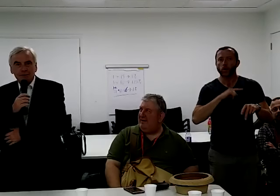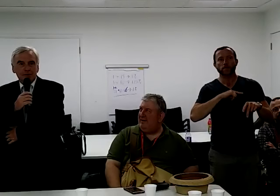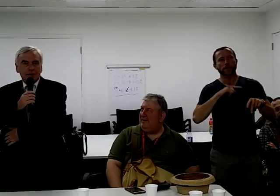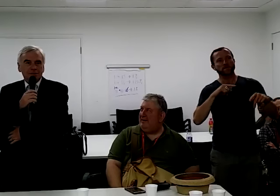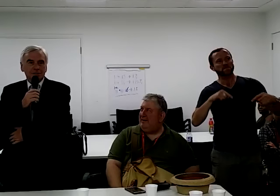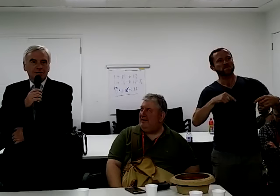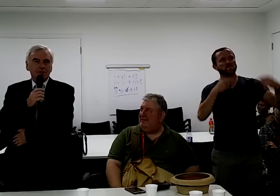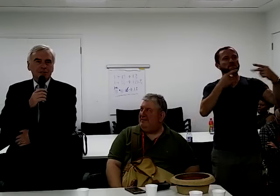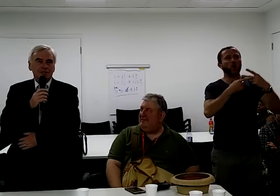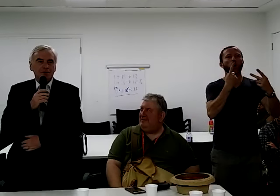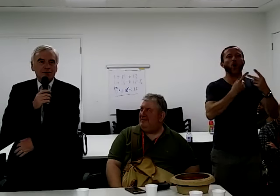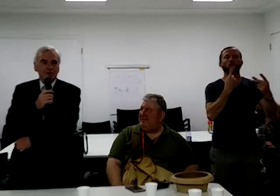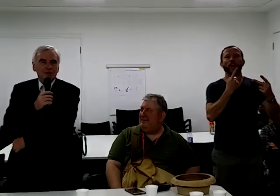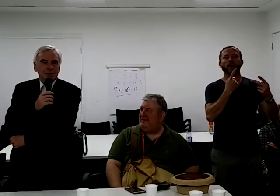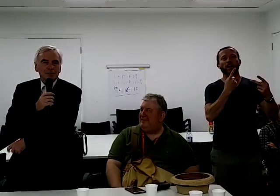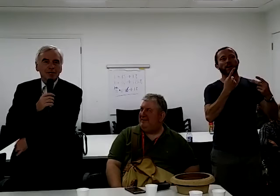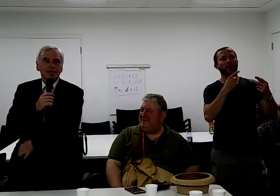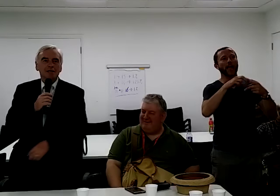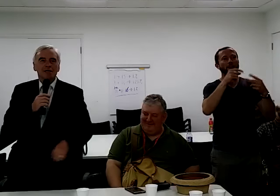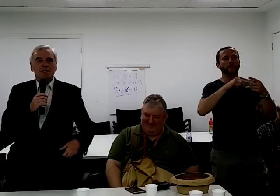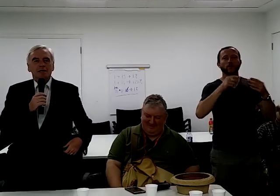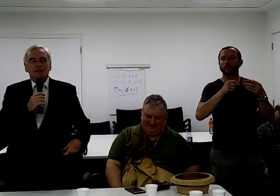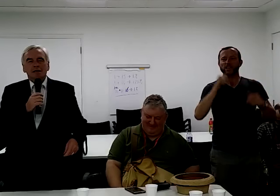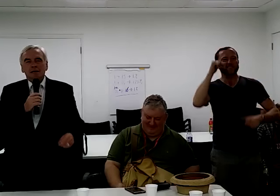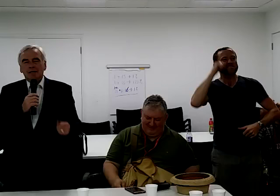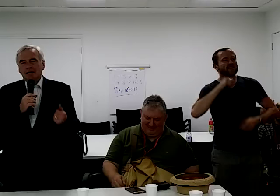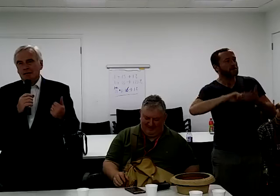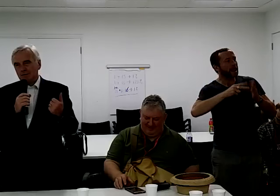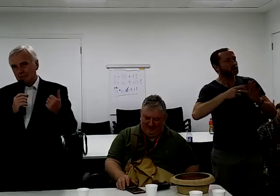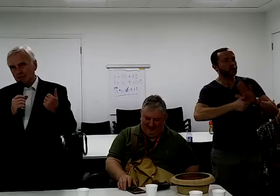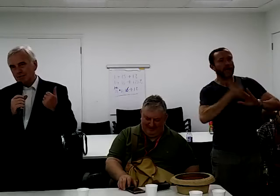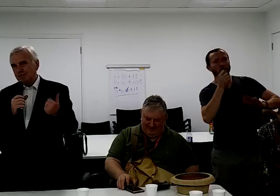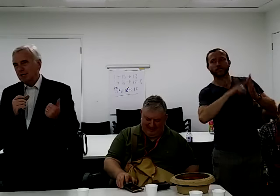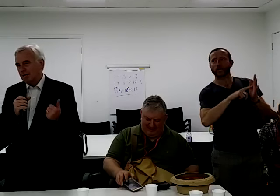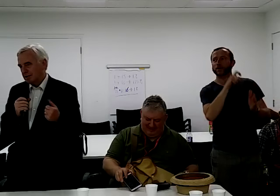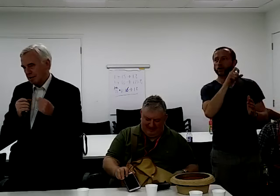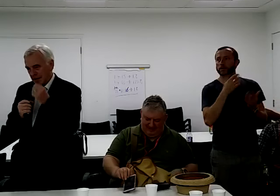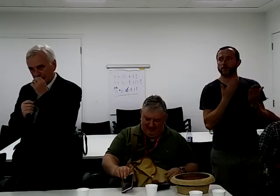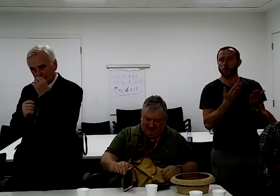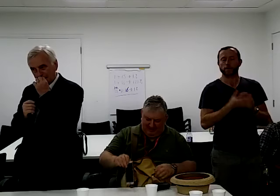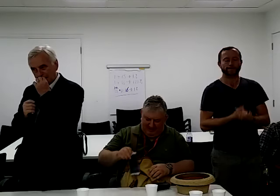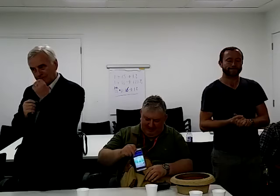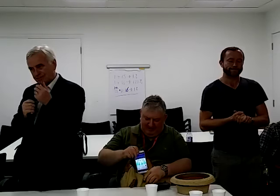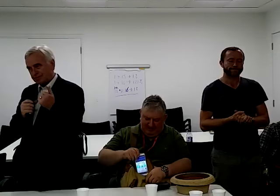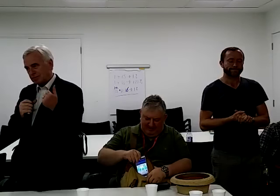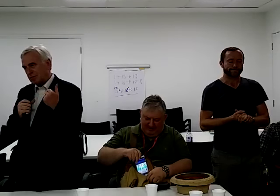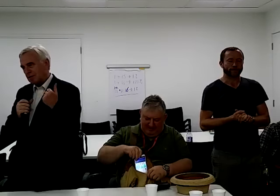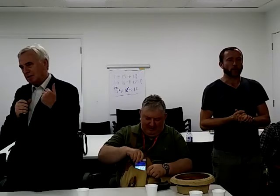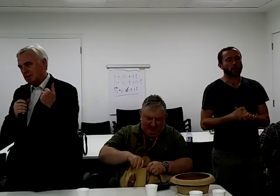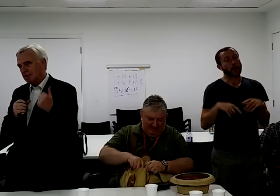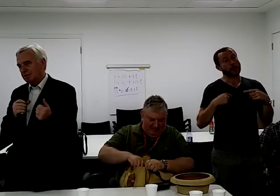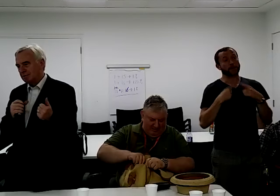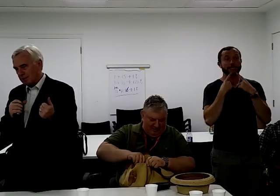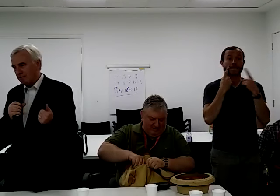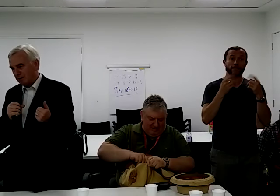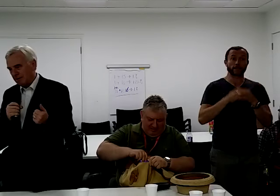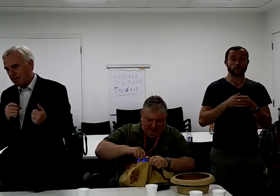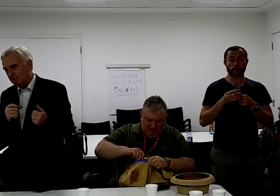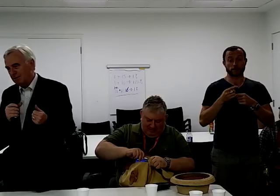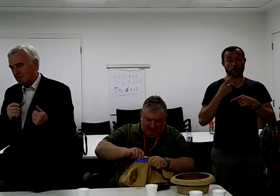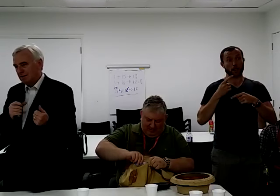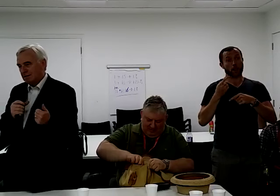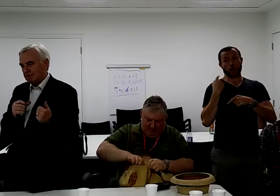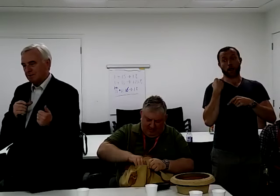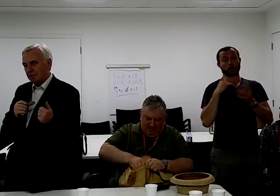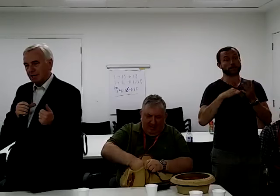other elements of the plot, the coup that's going on at the moment. Let me just say this. Last